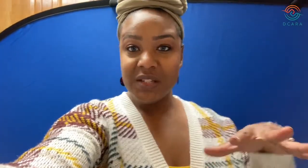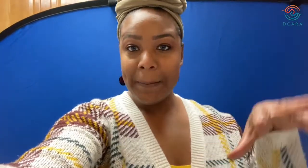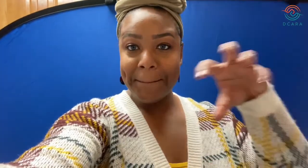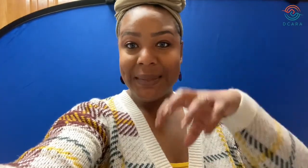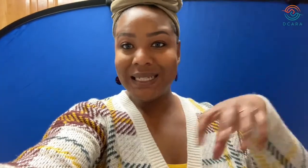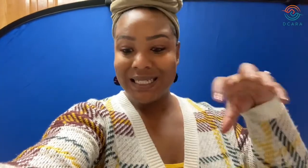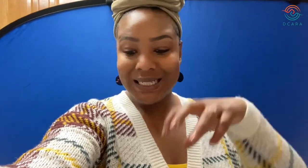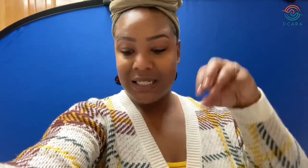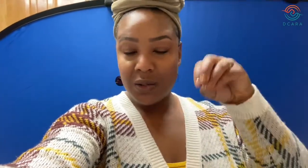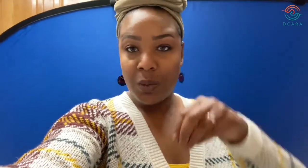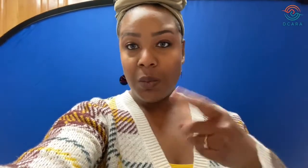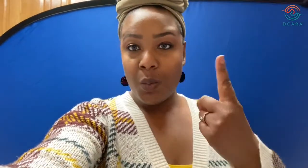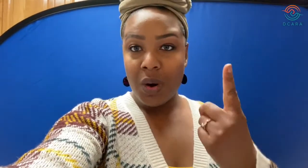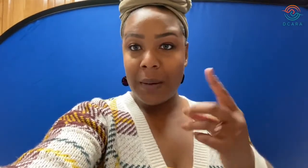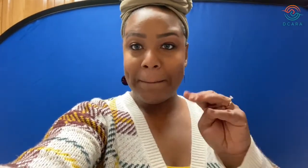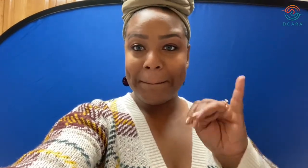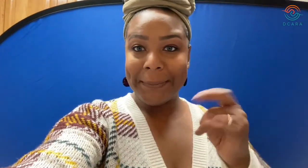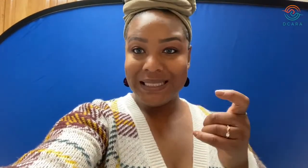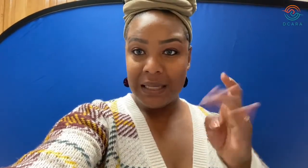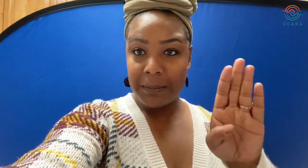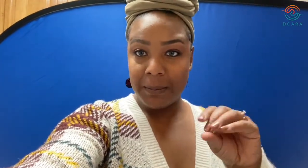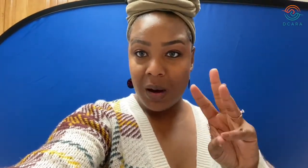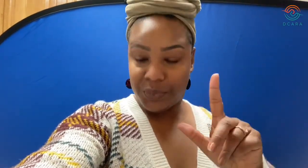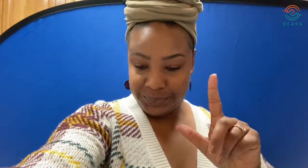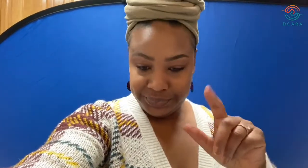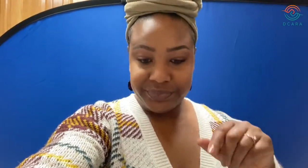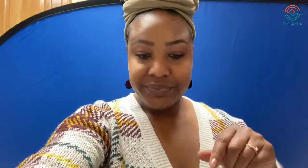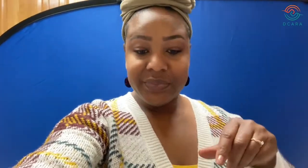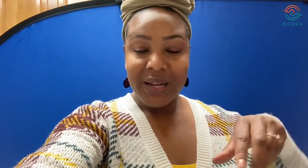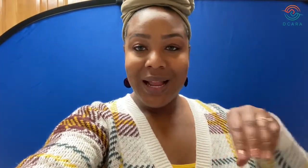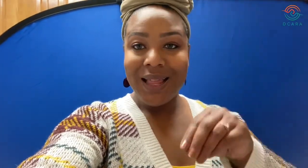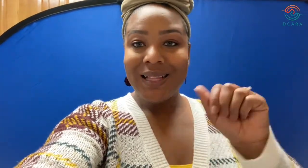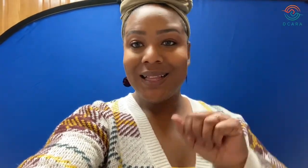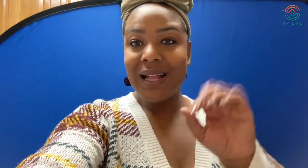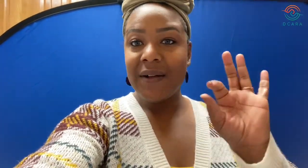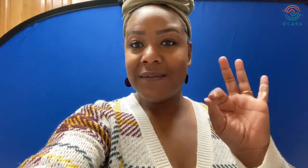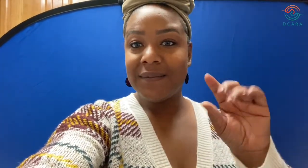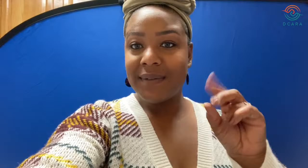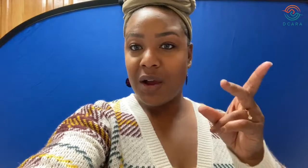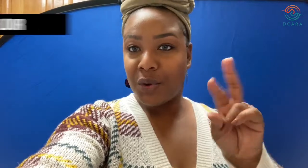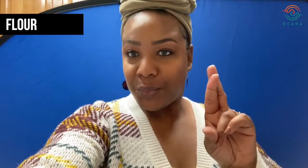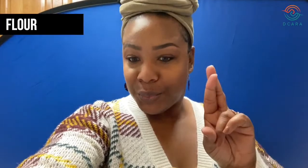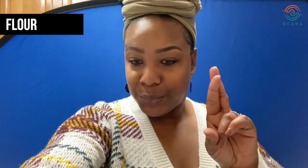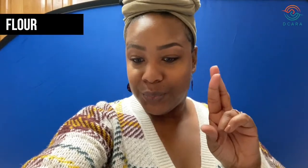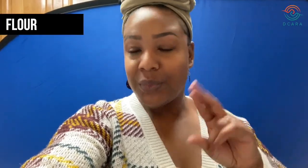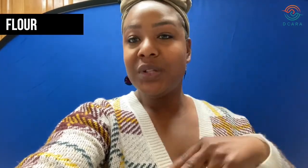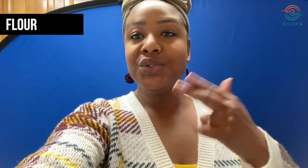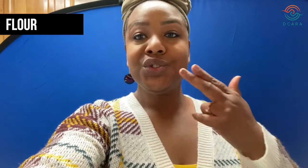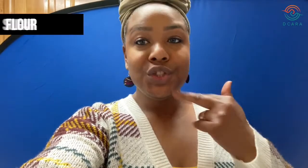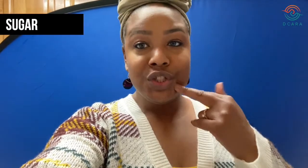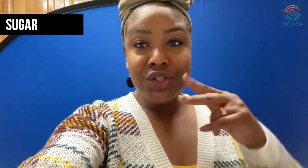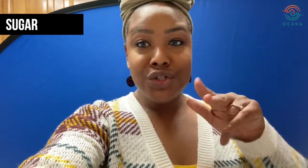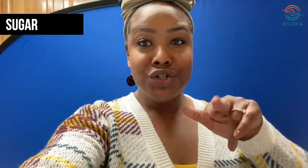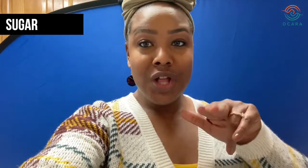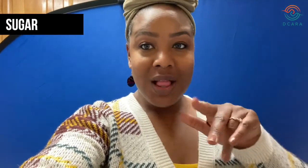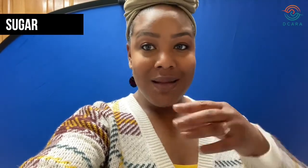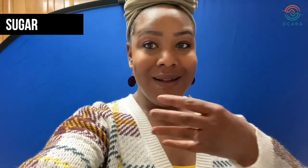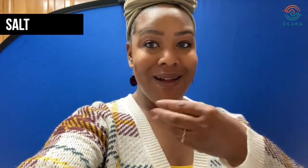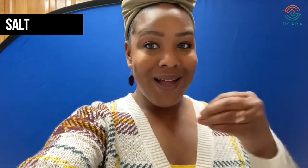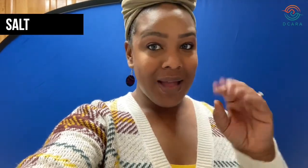We'll start with mixing everything in a mixing bowl. You'll need flour, sugar, salt,